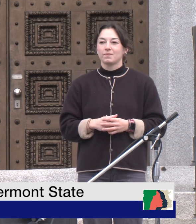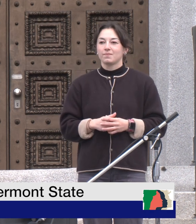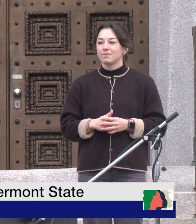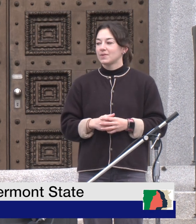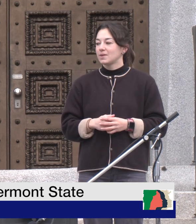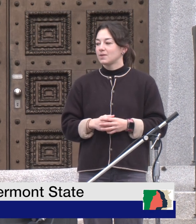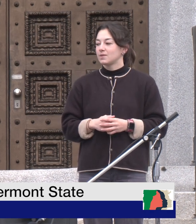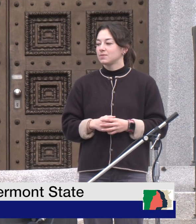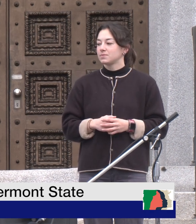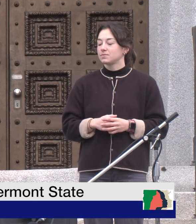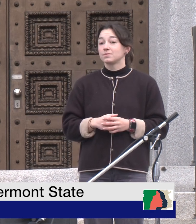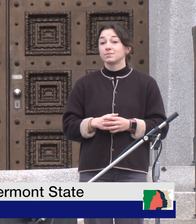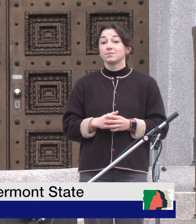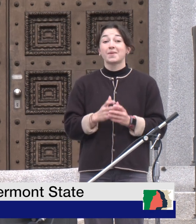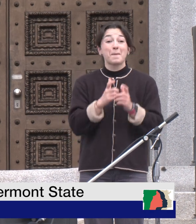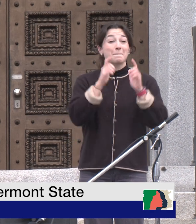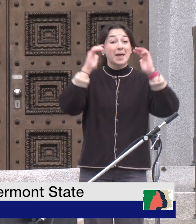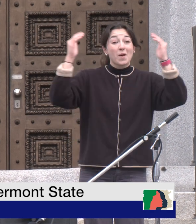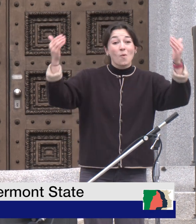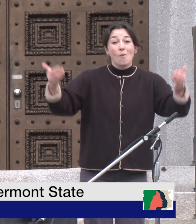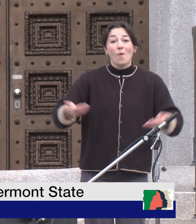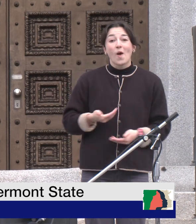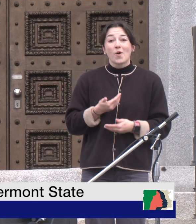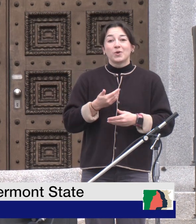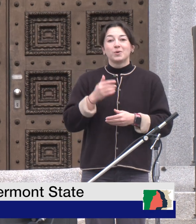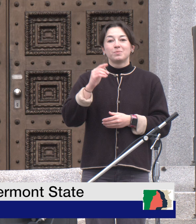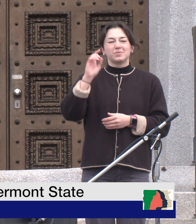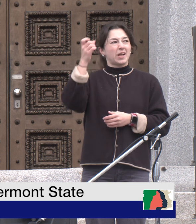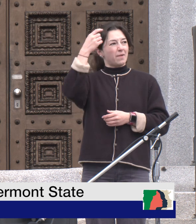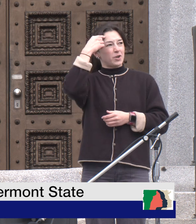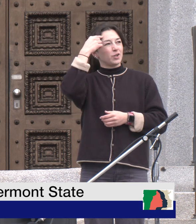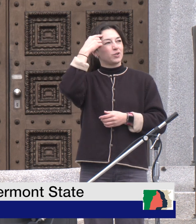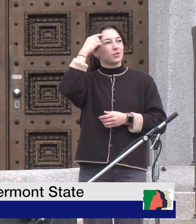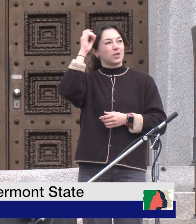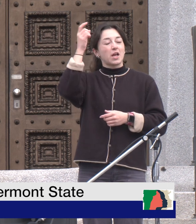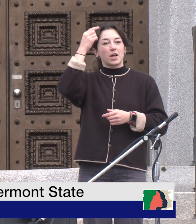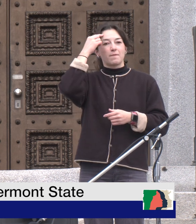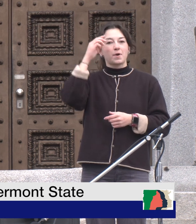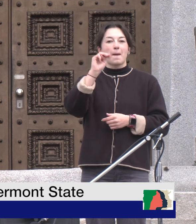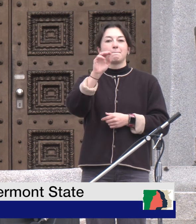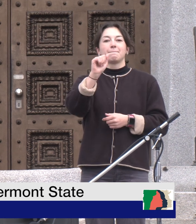Let us give a big welcome to Governor Madeline Cunin.